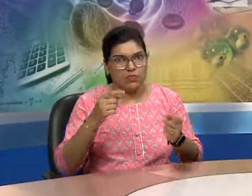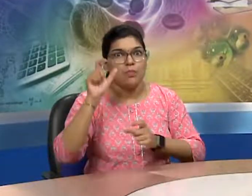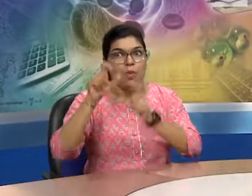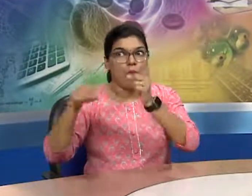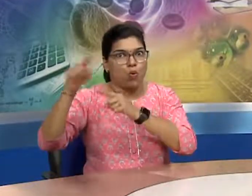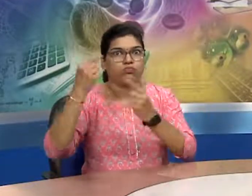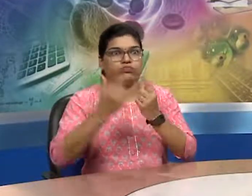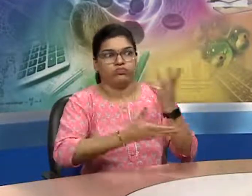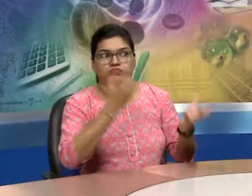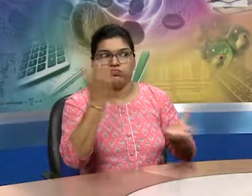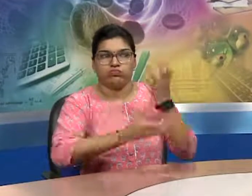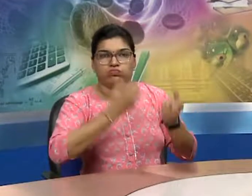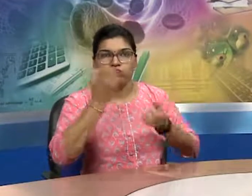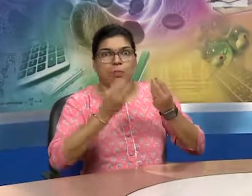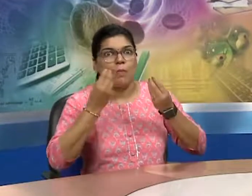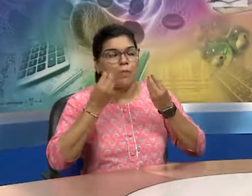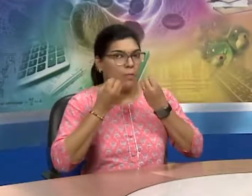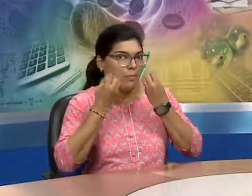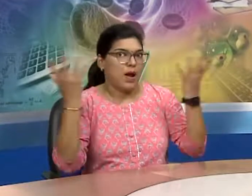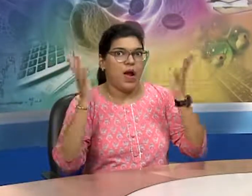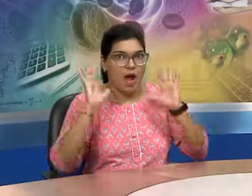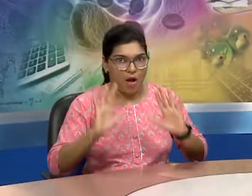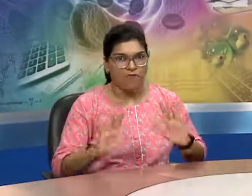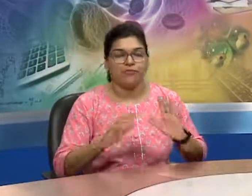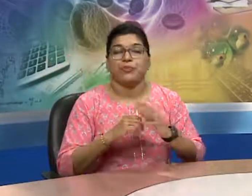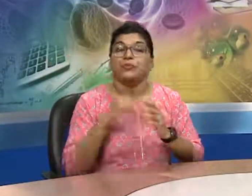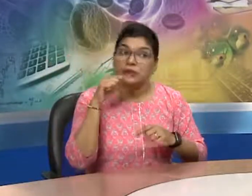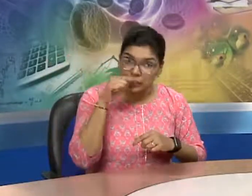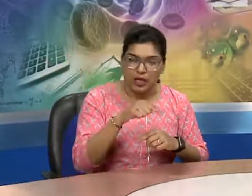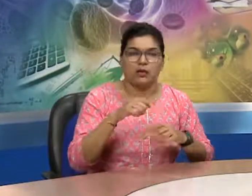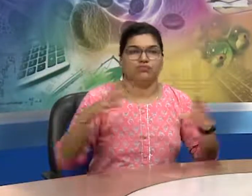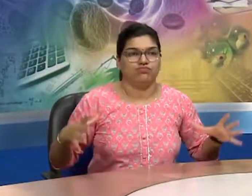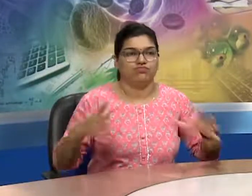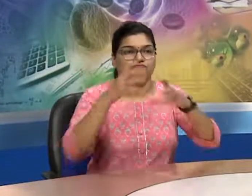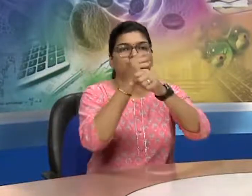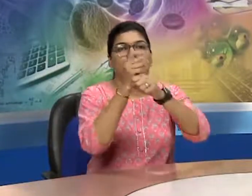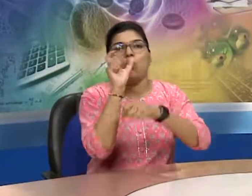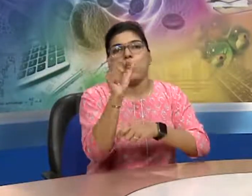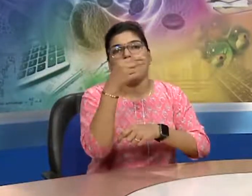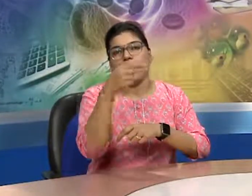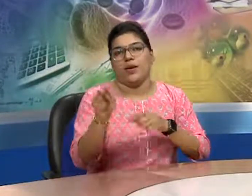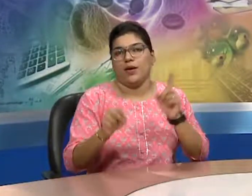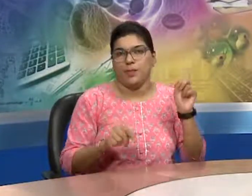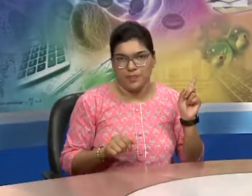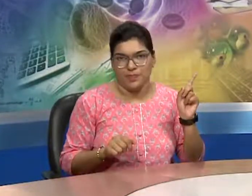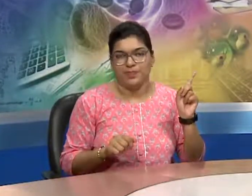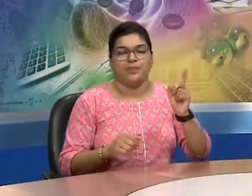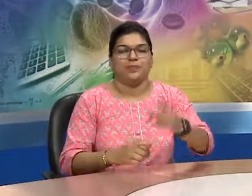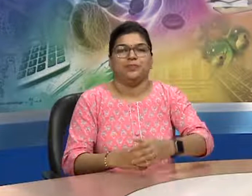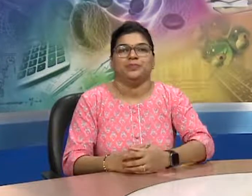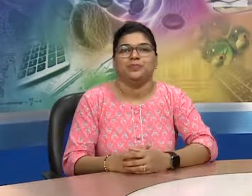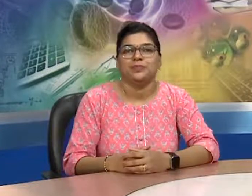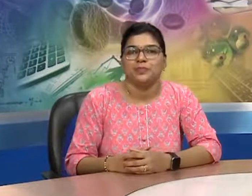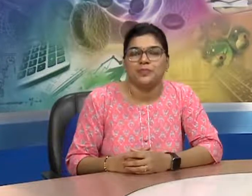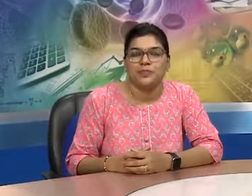All these are the items which were found inside the earth, and also minerals were found inside the